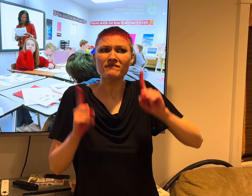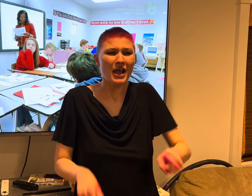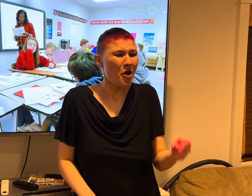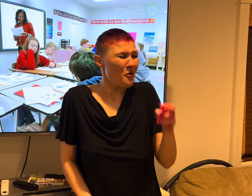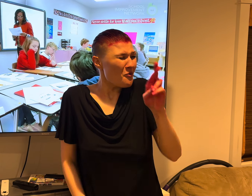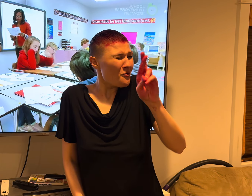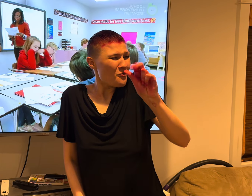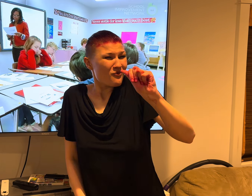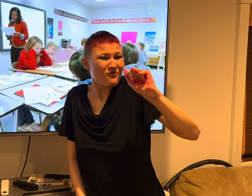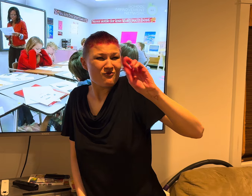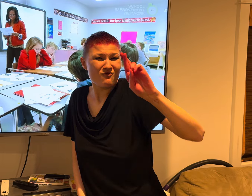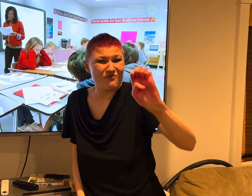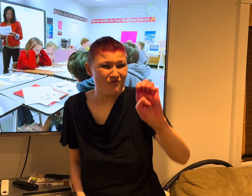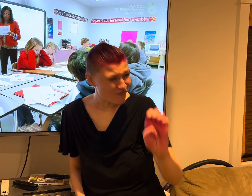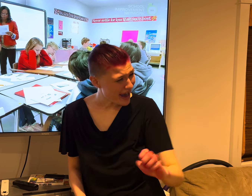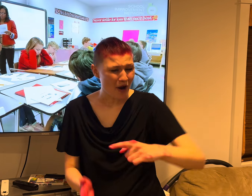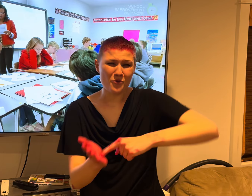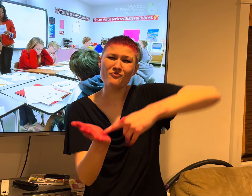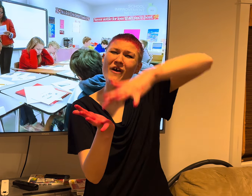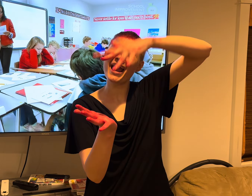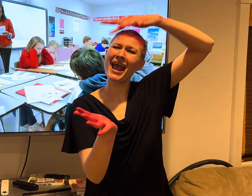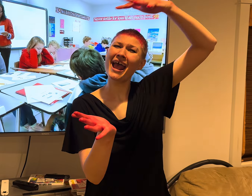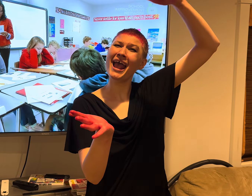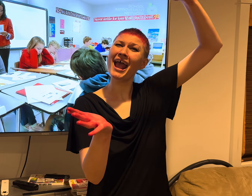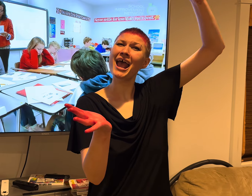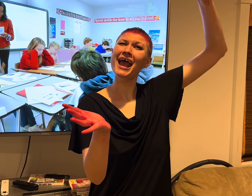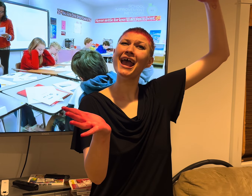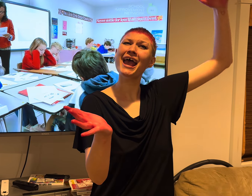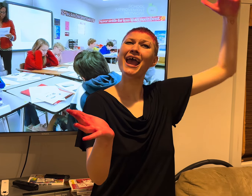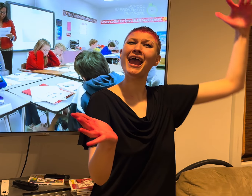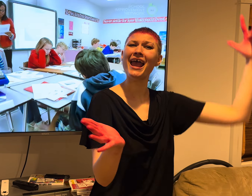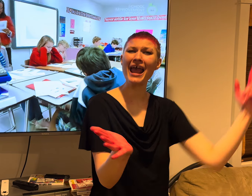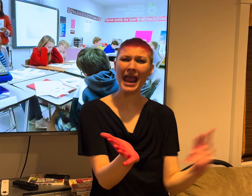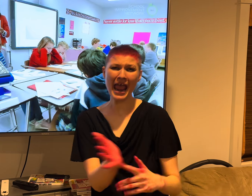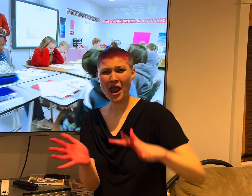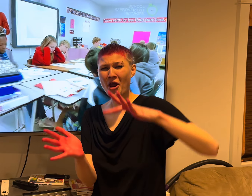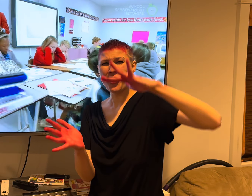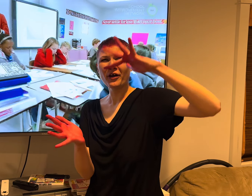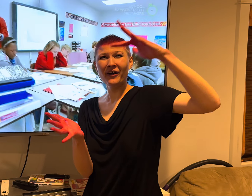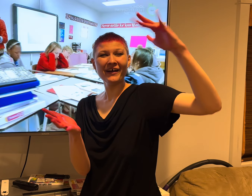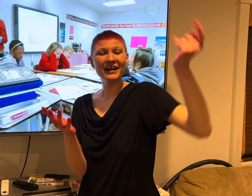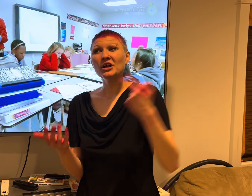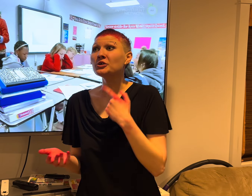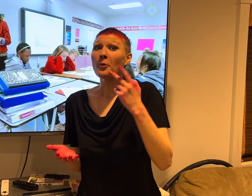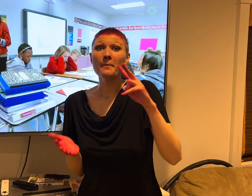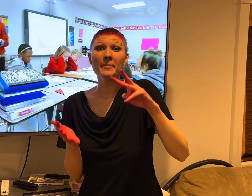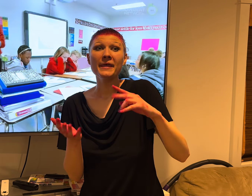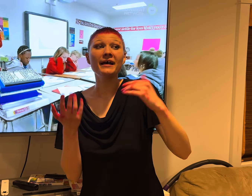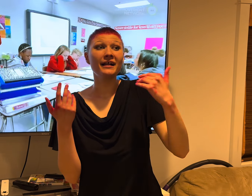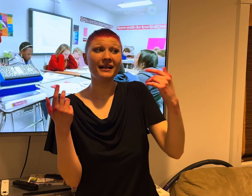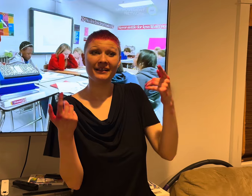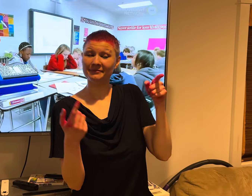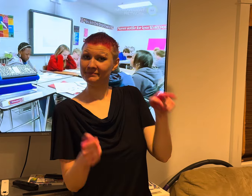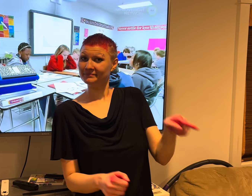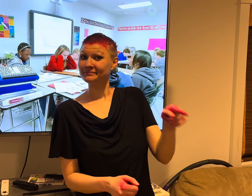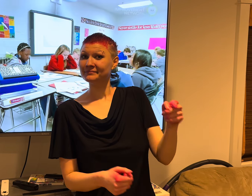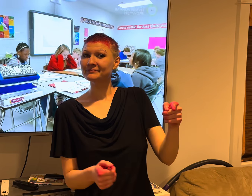world are holding Venus viewing parties for those who want to see the sun with a temporary beauty mark. Even astronauts aboard